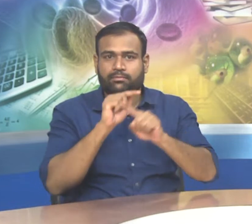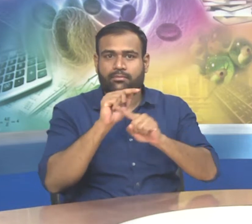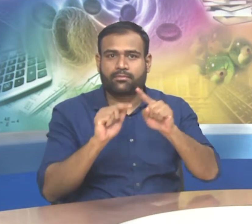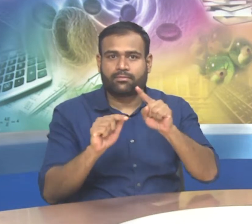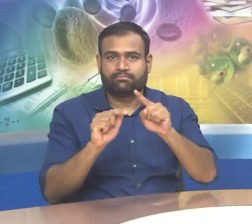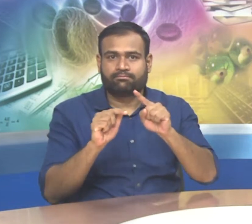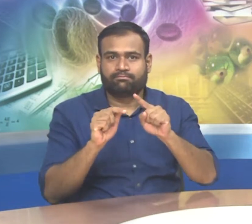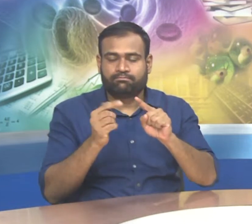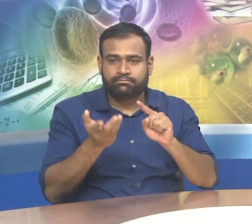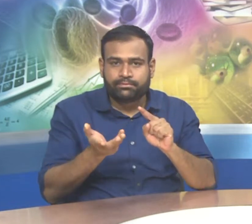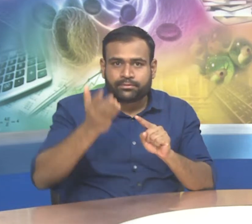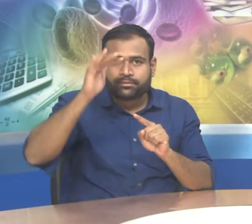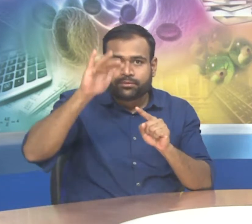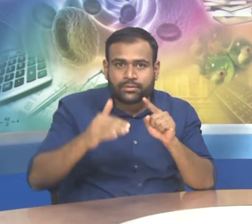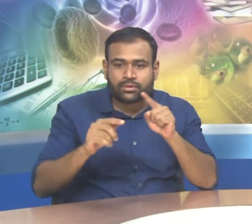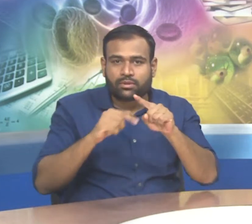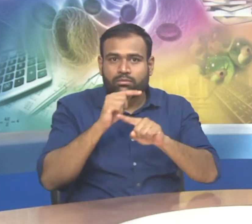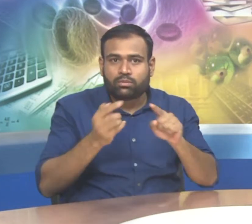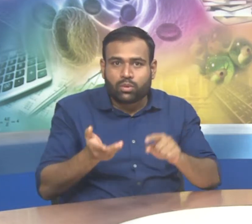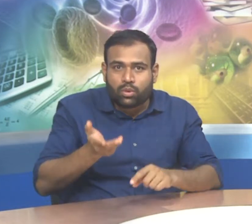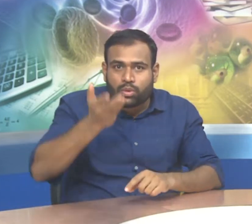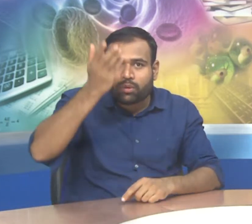Rate of interest.